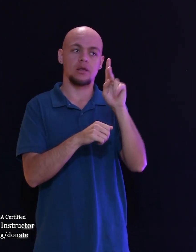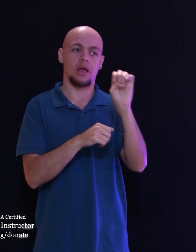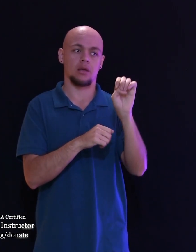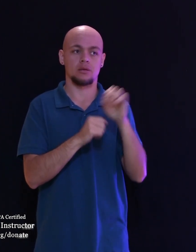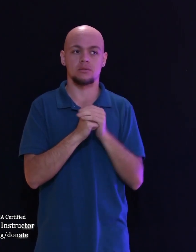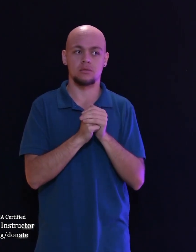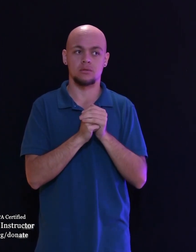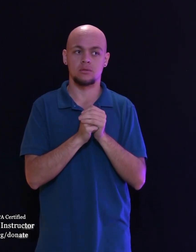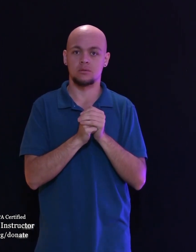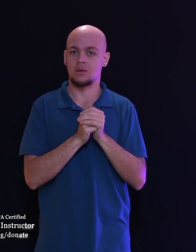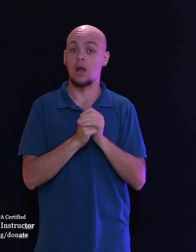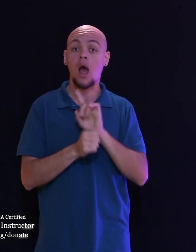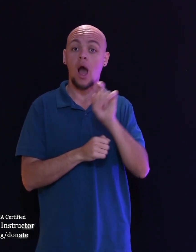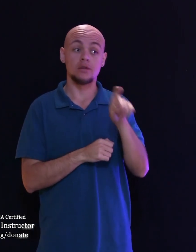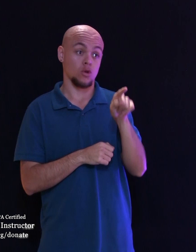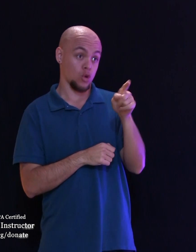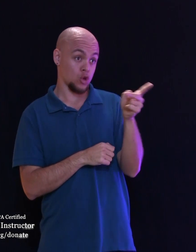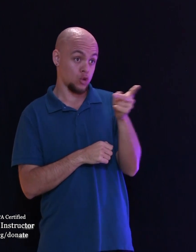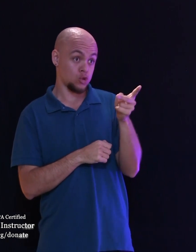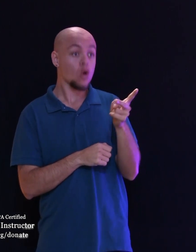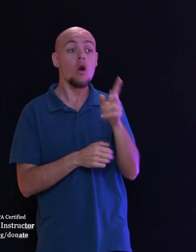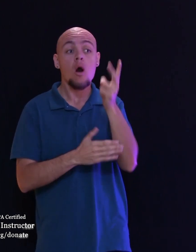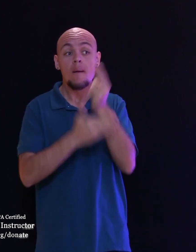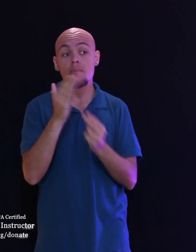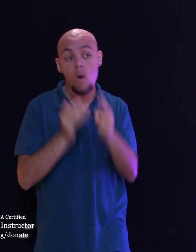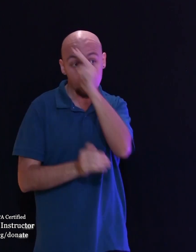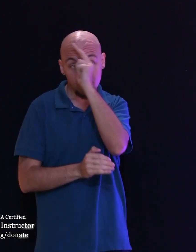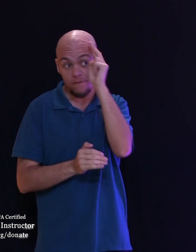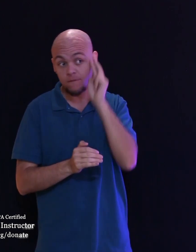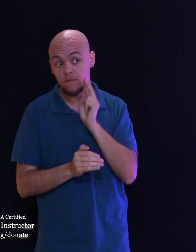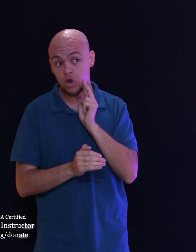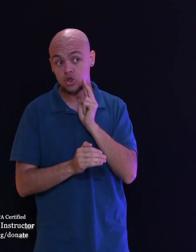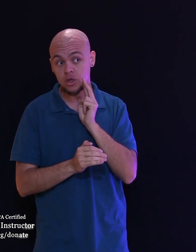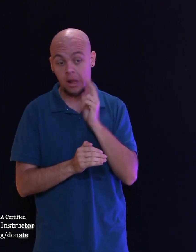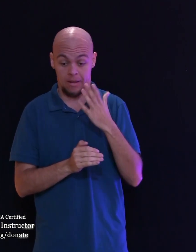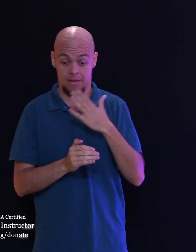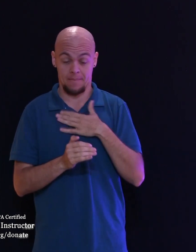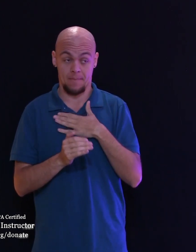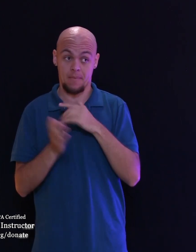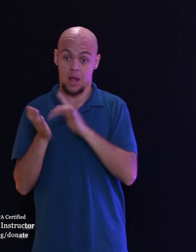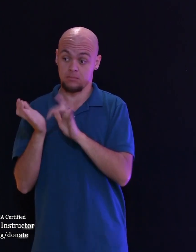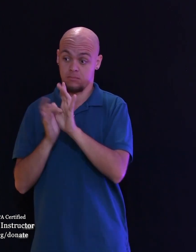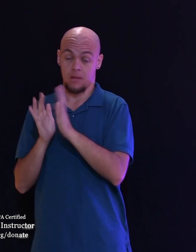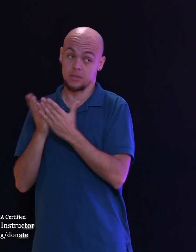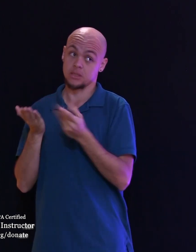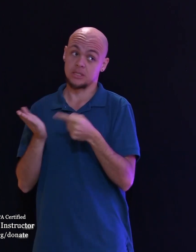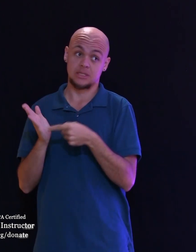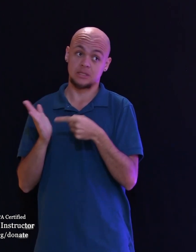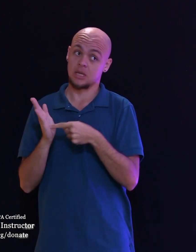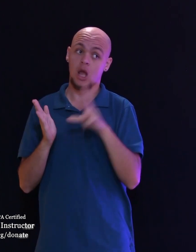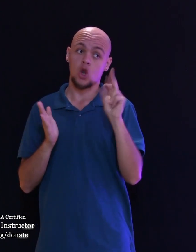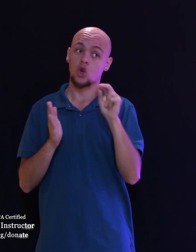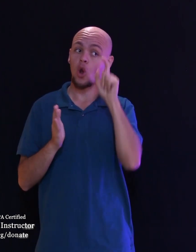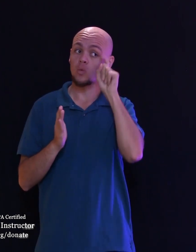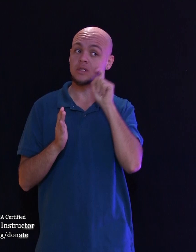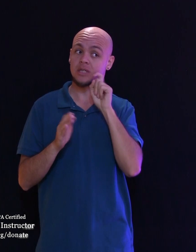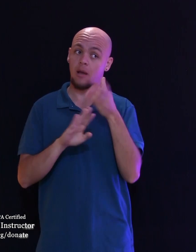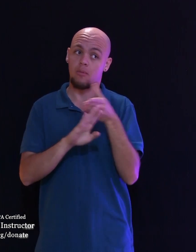well, are you both virgins? Because my Christian faith says no sex before marriage. And so unless you